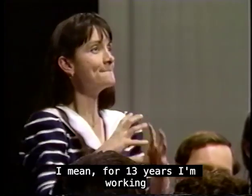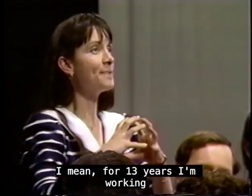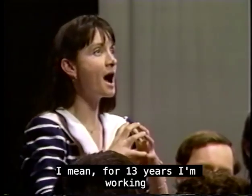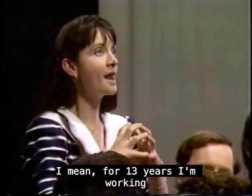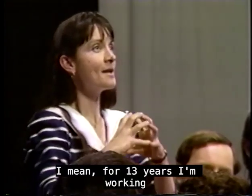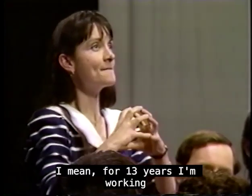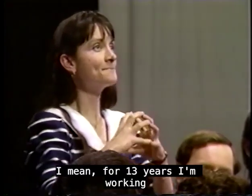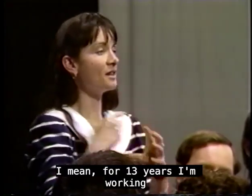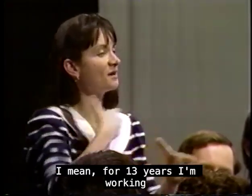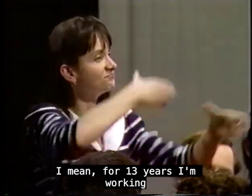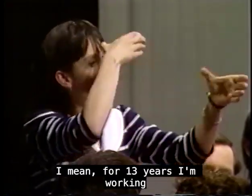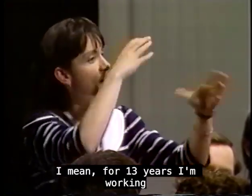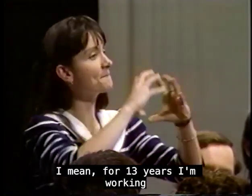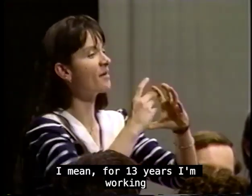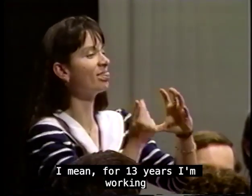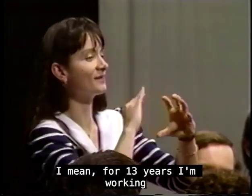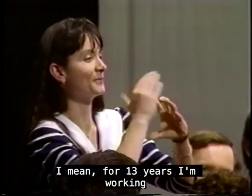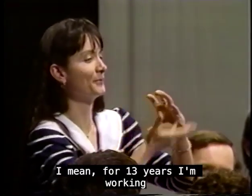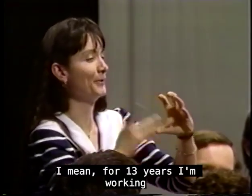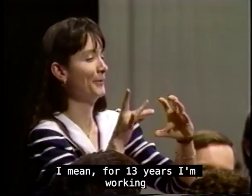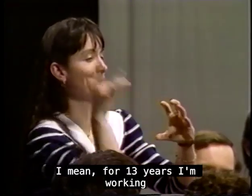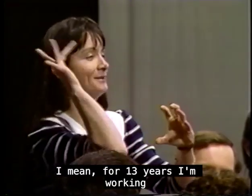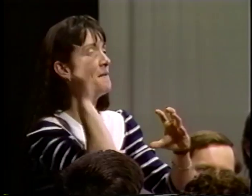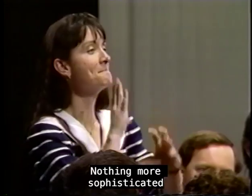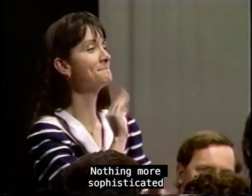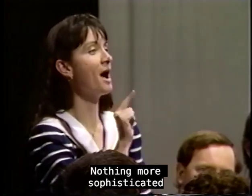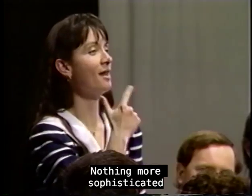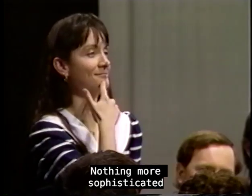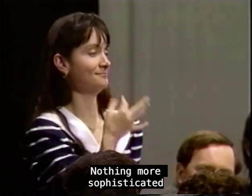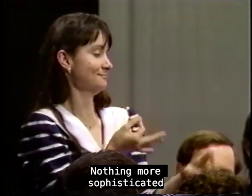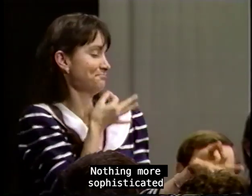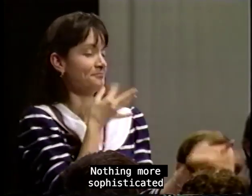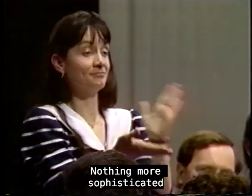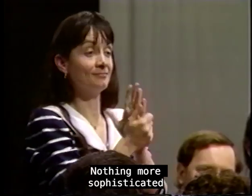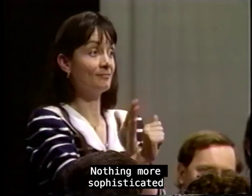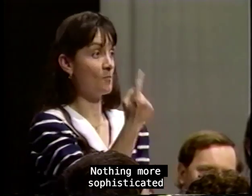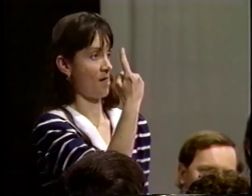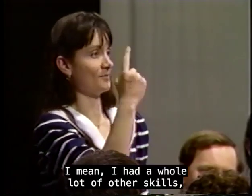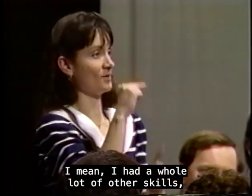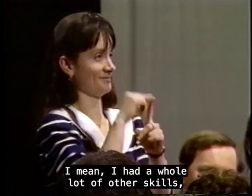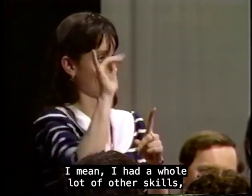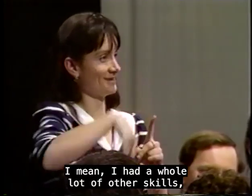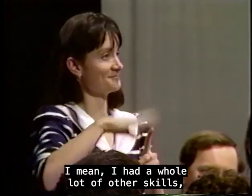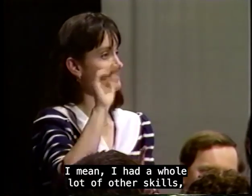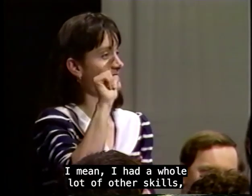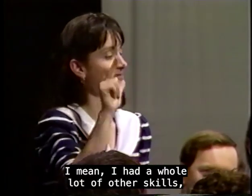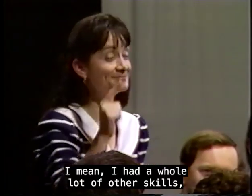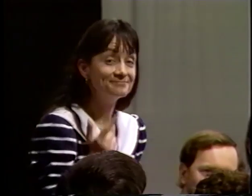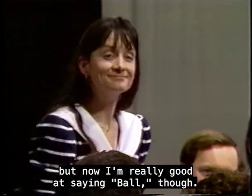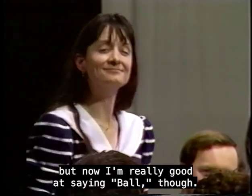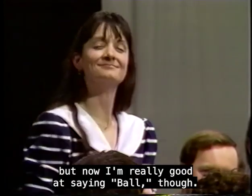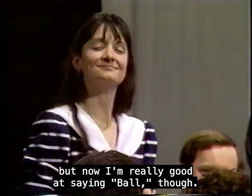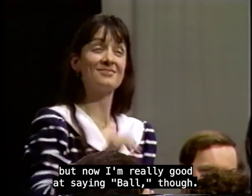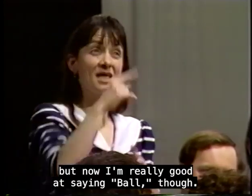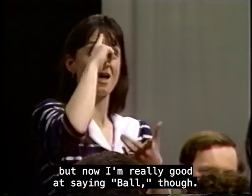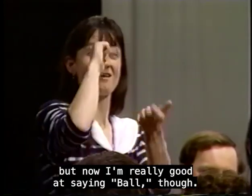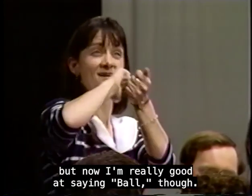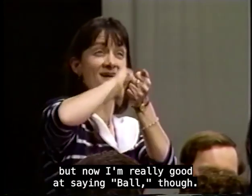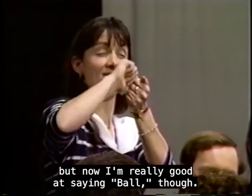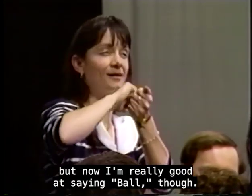mean, for 13 years, I'm working on ball, ball, ball. Nothing more sophisticated than this. I mean, I had a whole lot of other skills, but now I'm really good at saying ball,